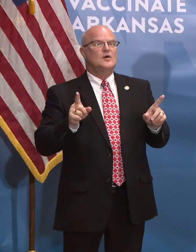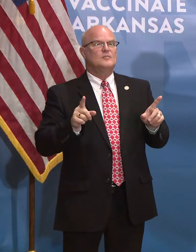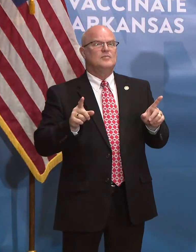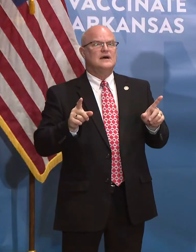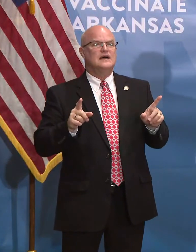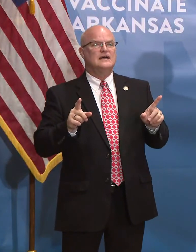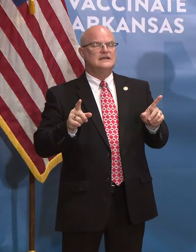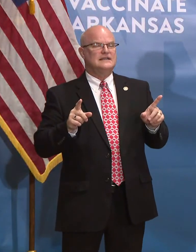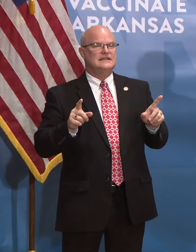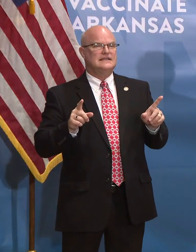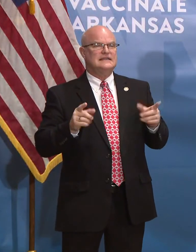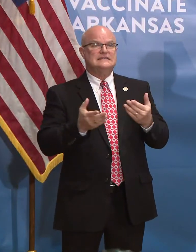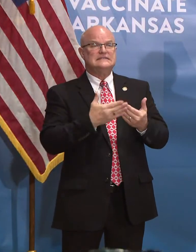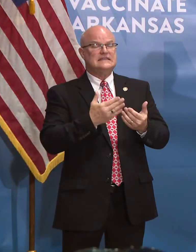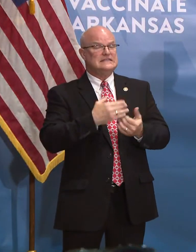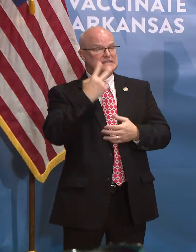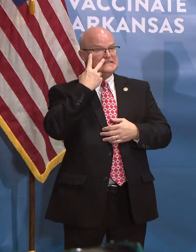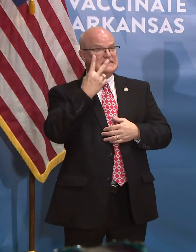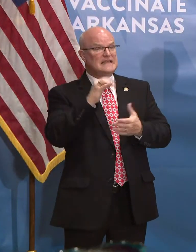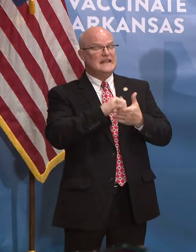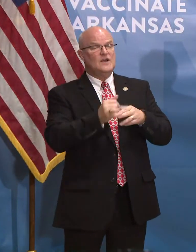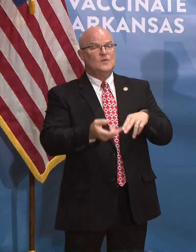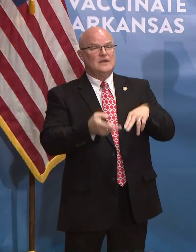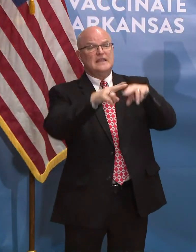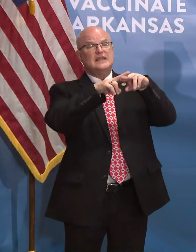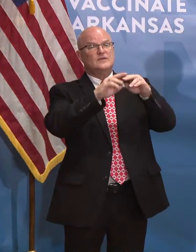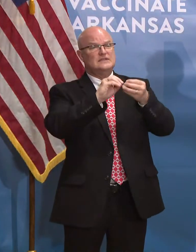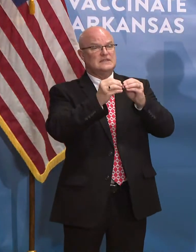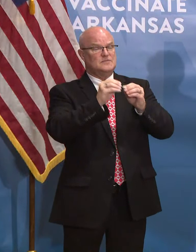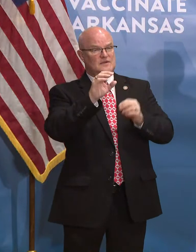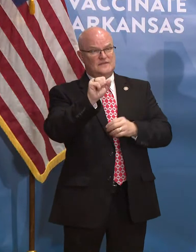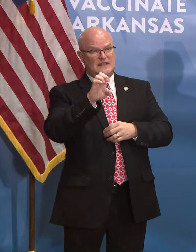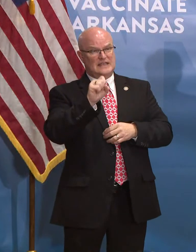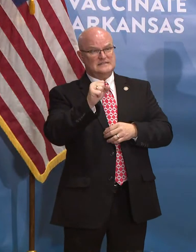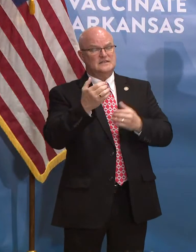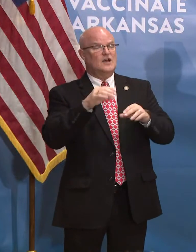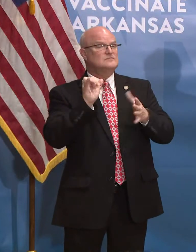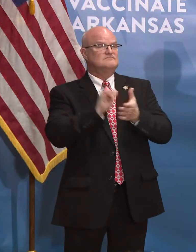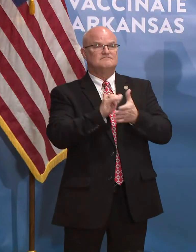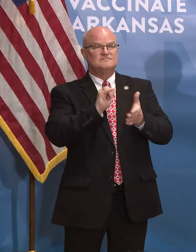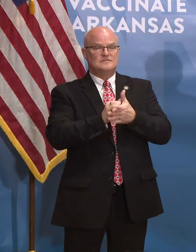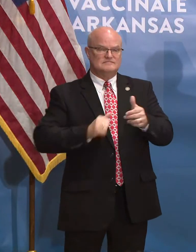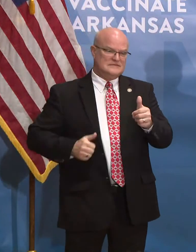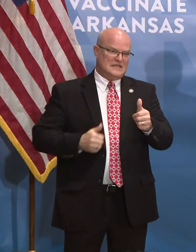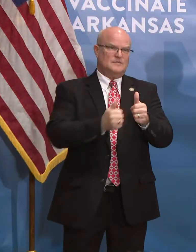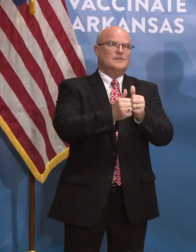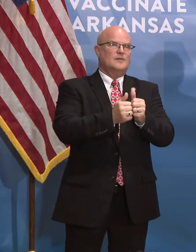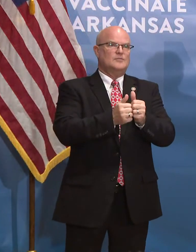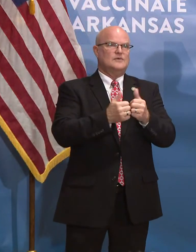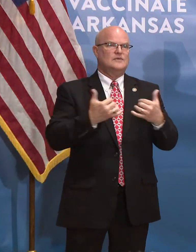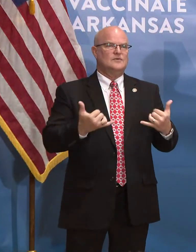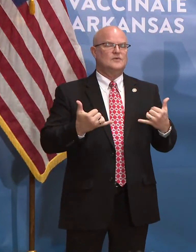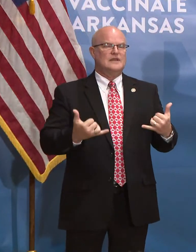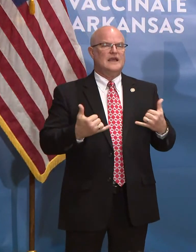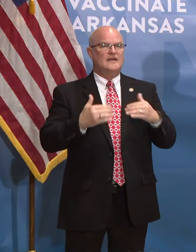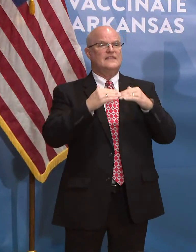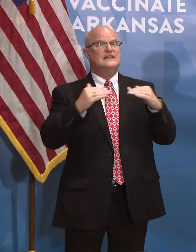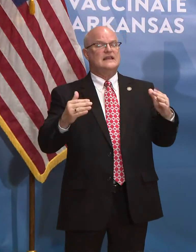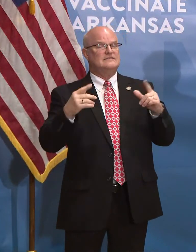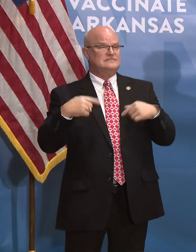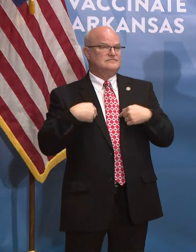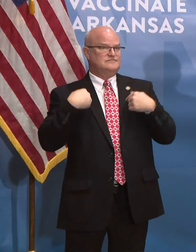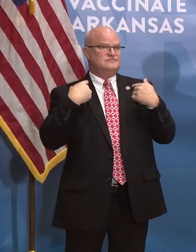It's simply easy to see that with the increased number of cases, it's almost impossible to keep up with it, since we're now at the level we